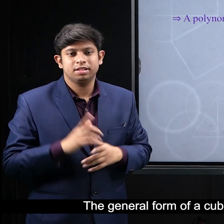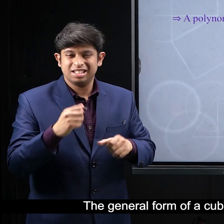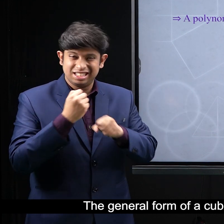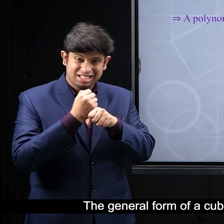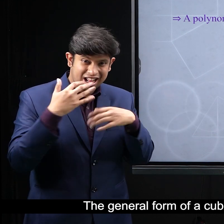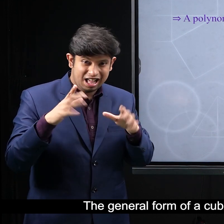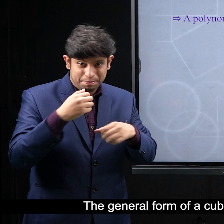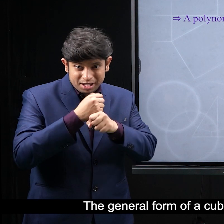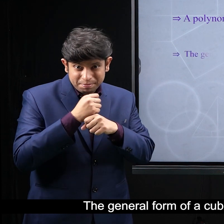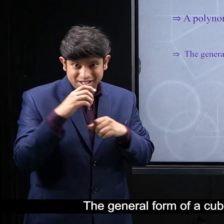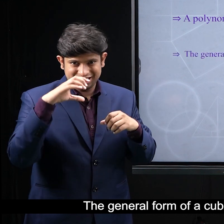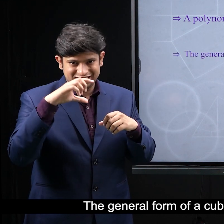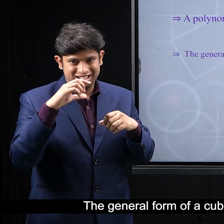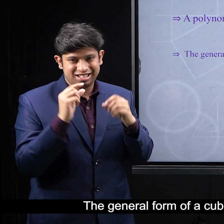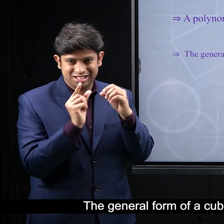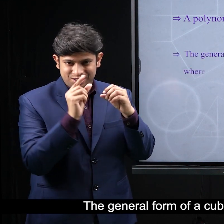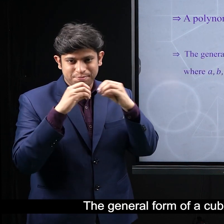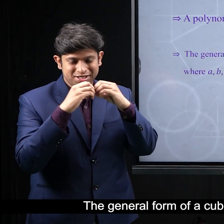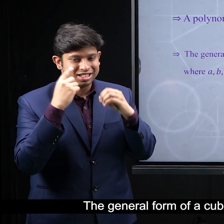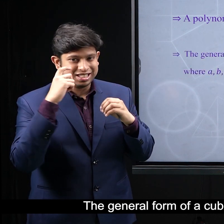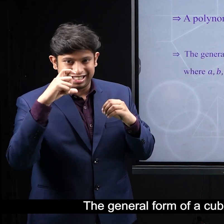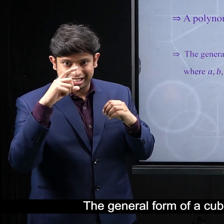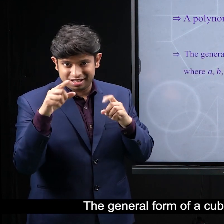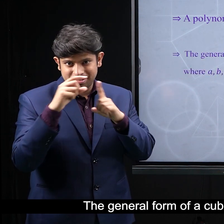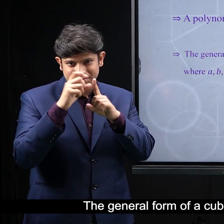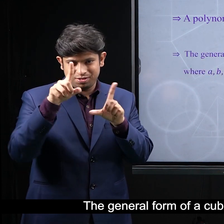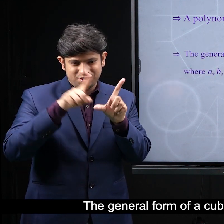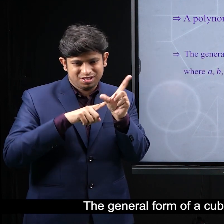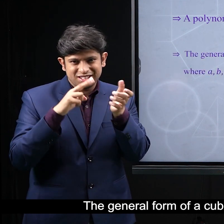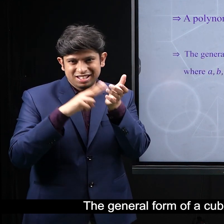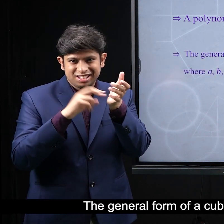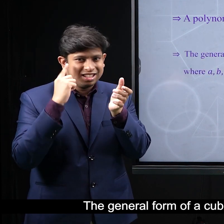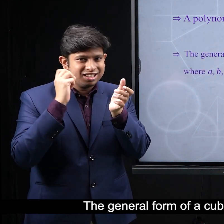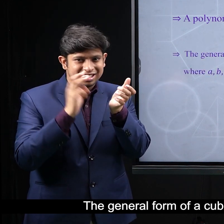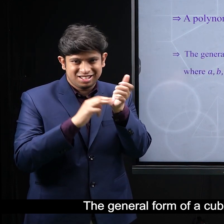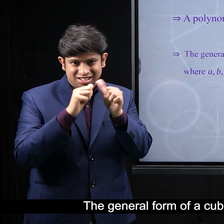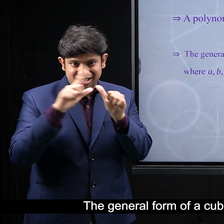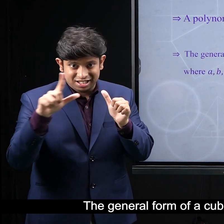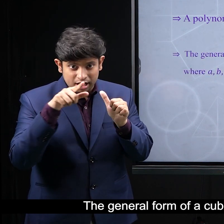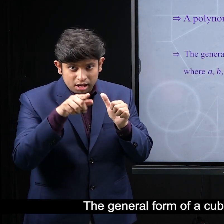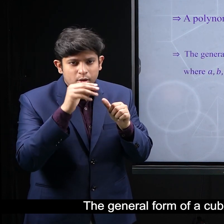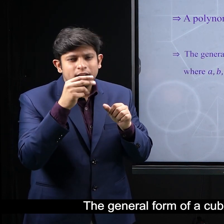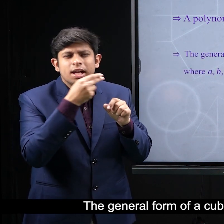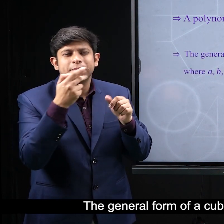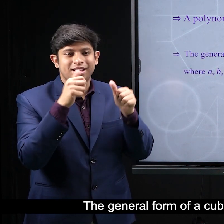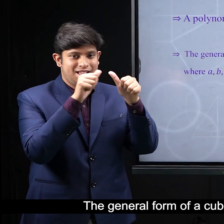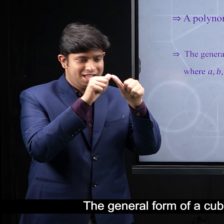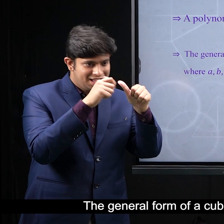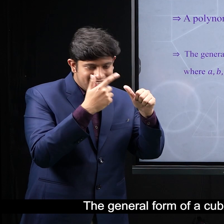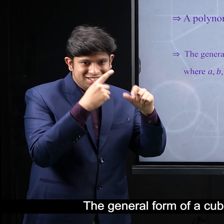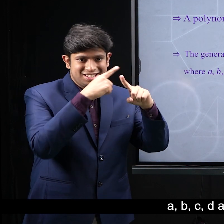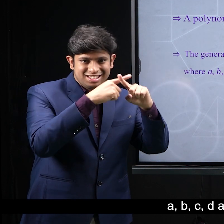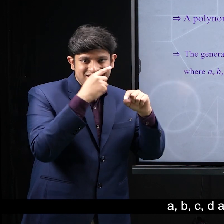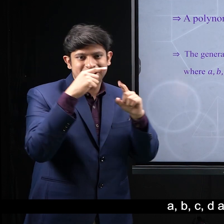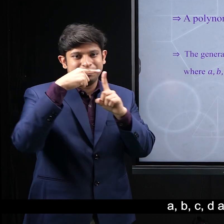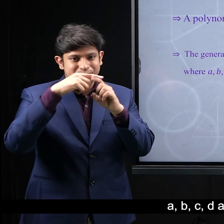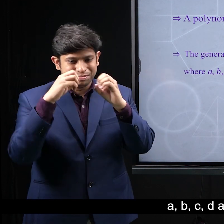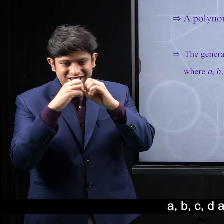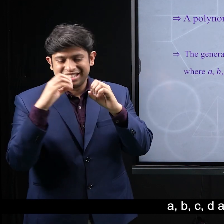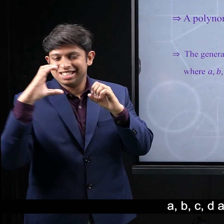The general form of a cubic polynomial is ax cube plus bx square plus cx plus d, where a, b, c, d are real